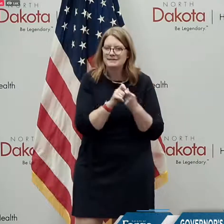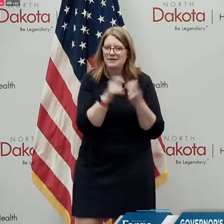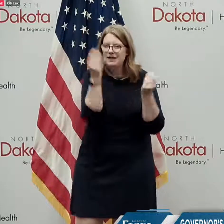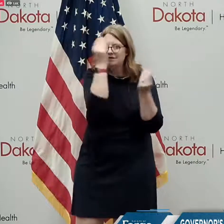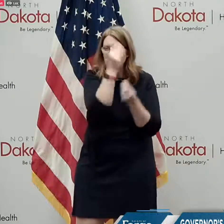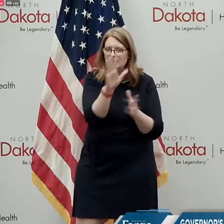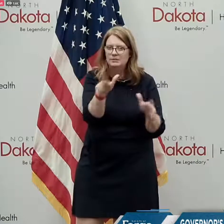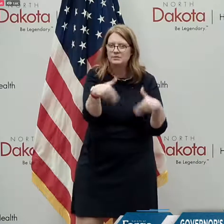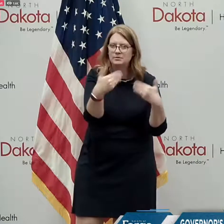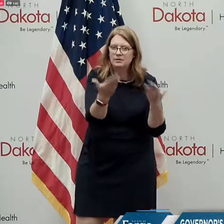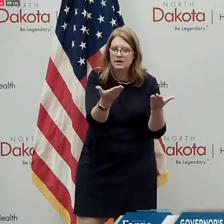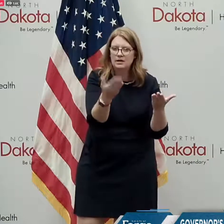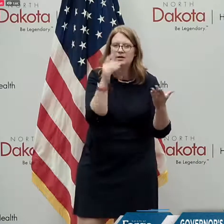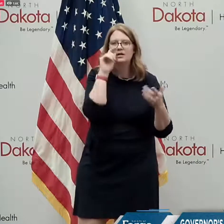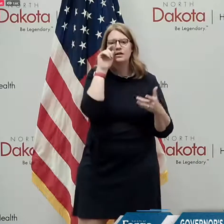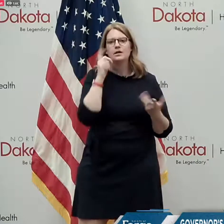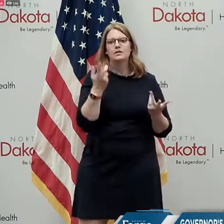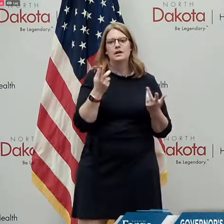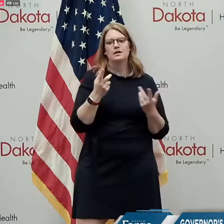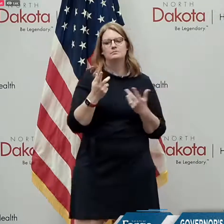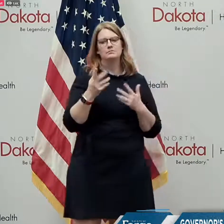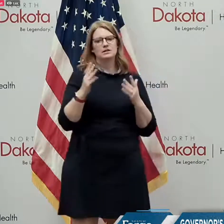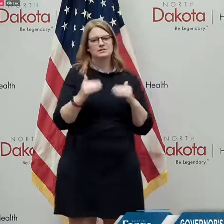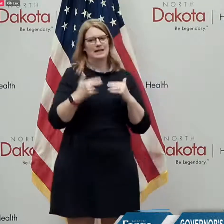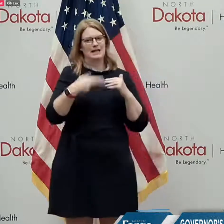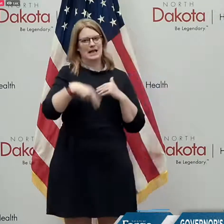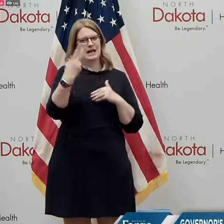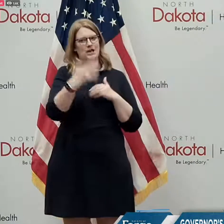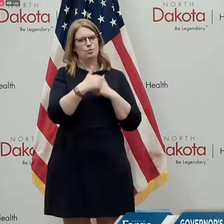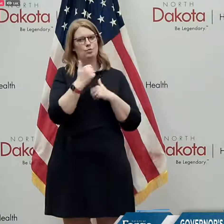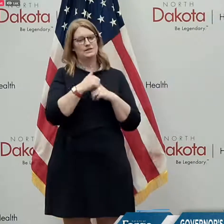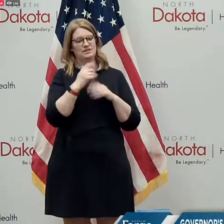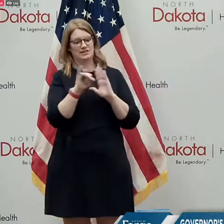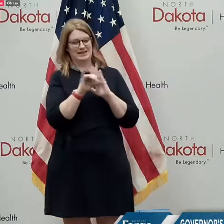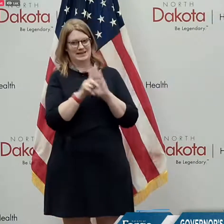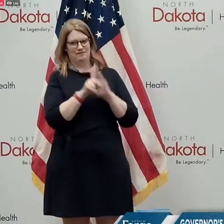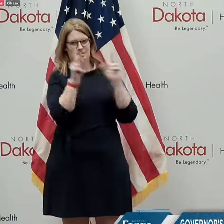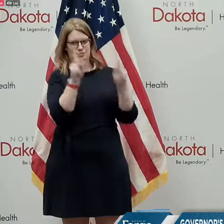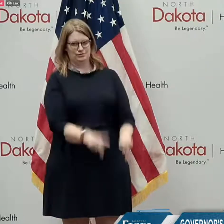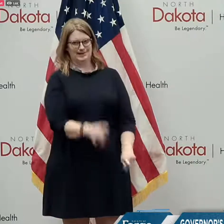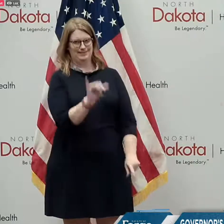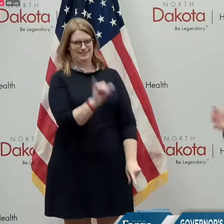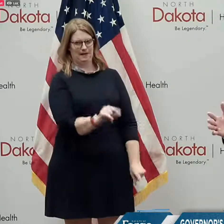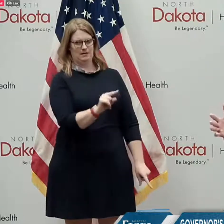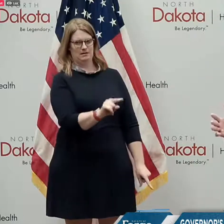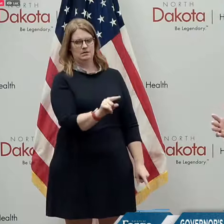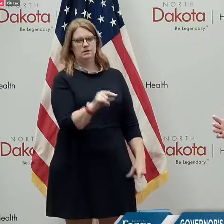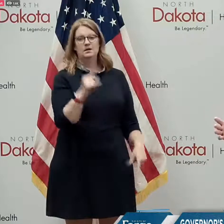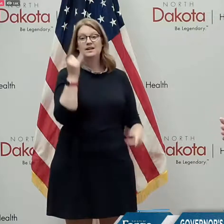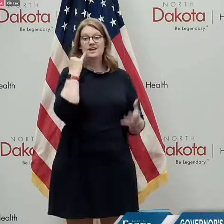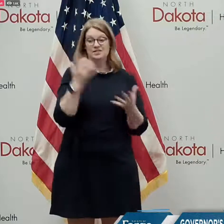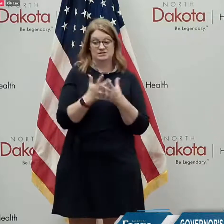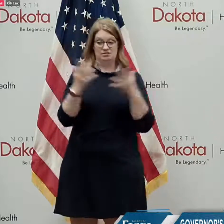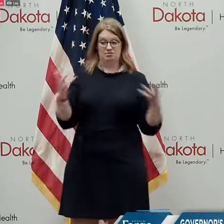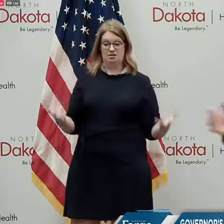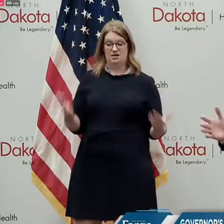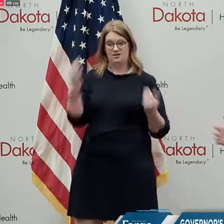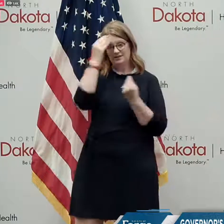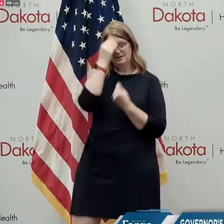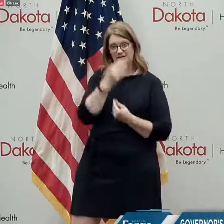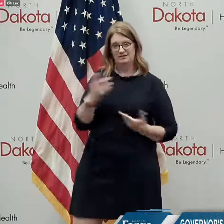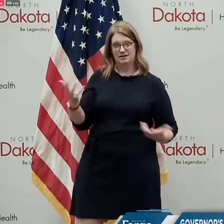more you are at risk of people being able to identify that individual. And if you have large groups of data,